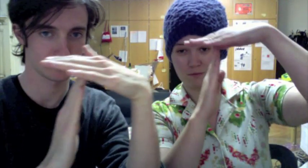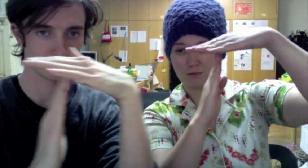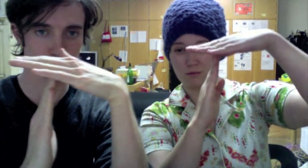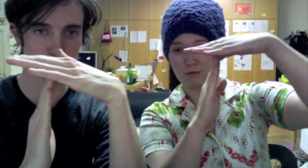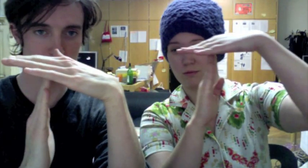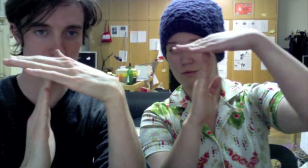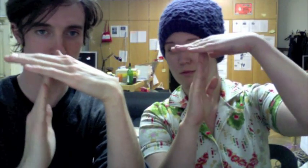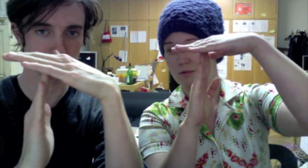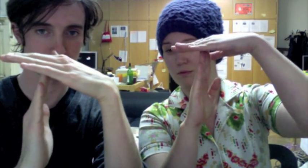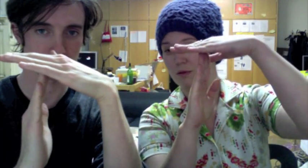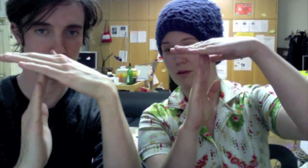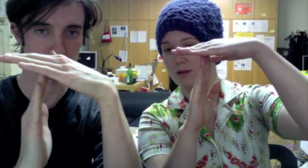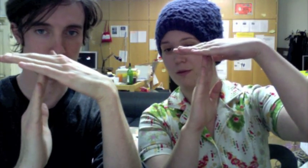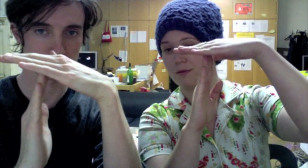technical point.